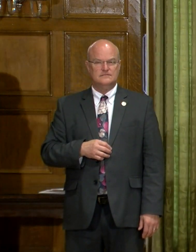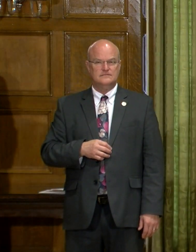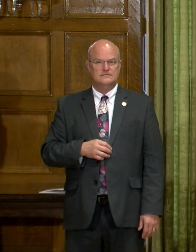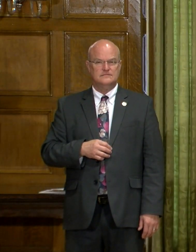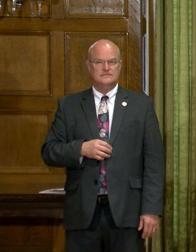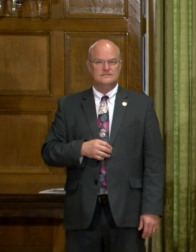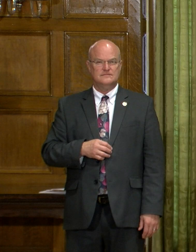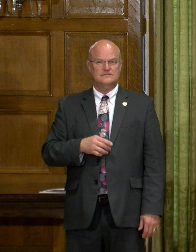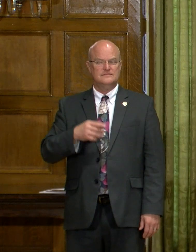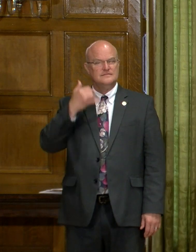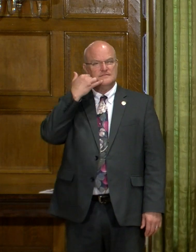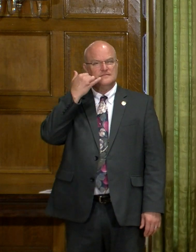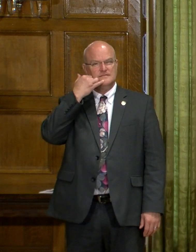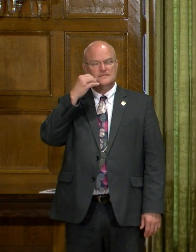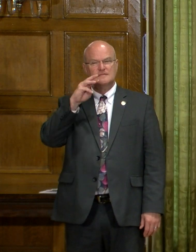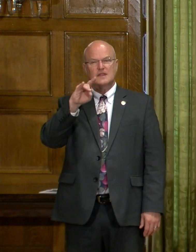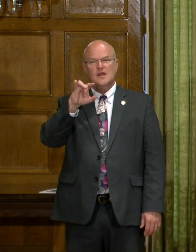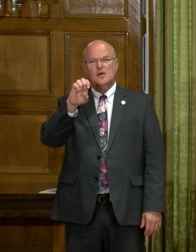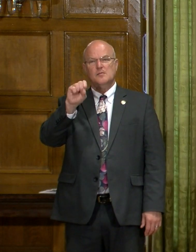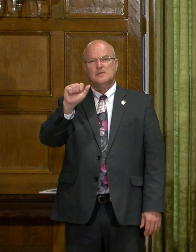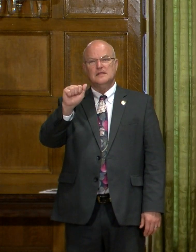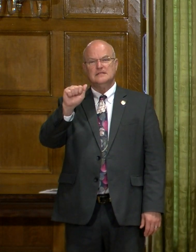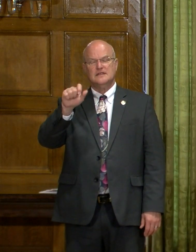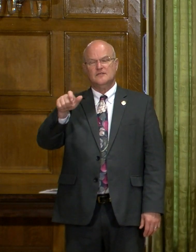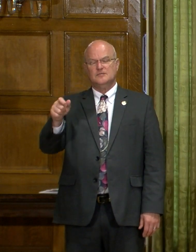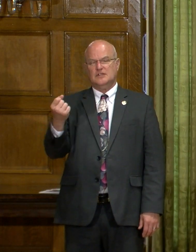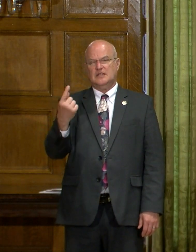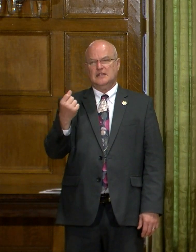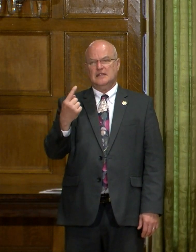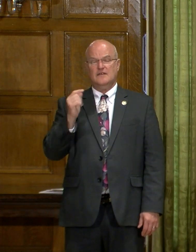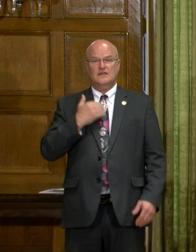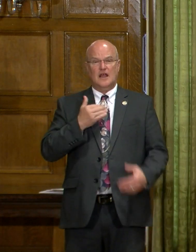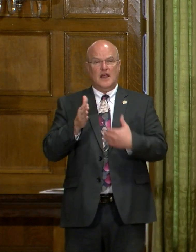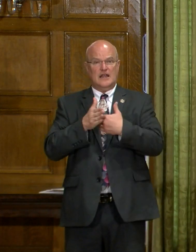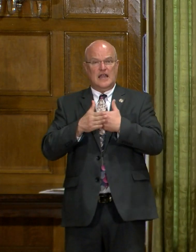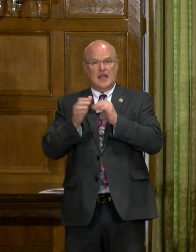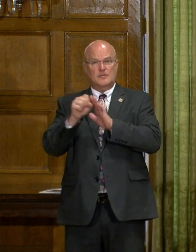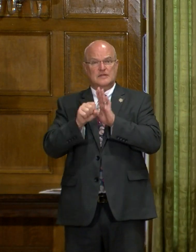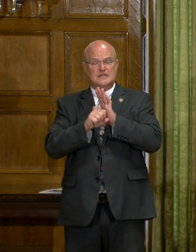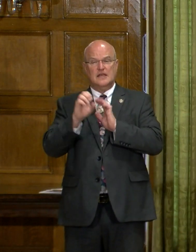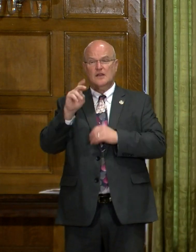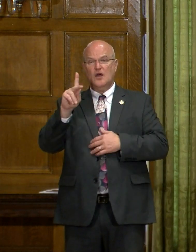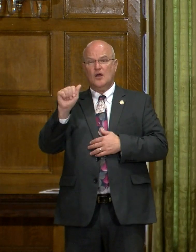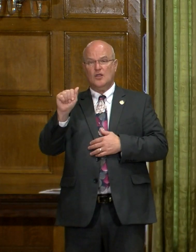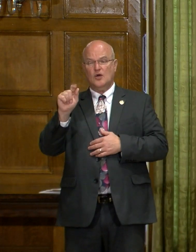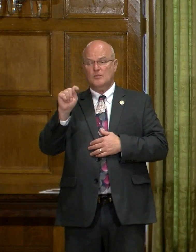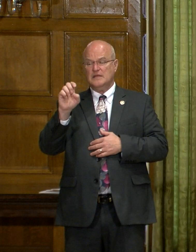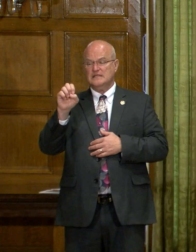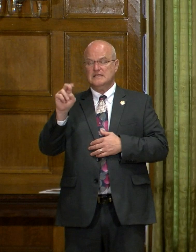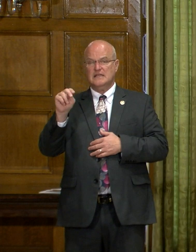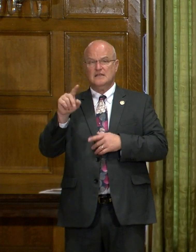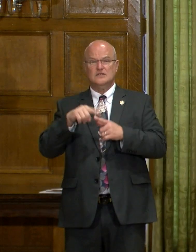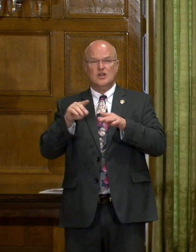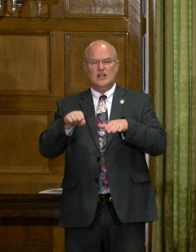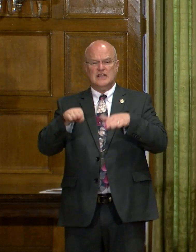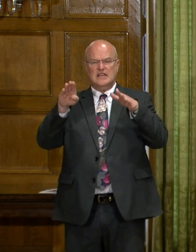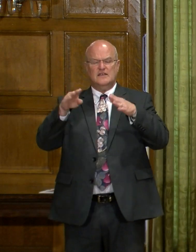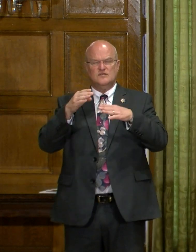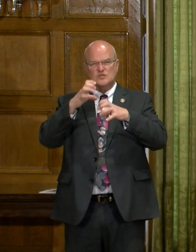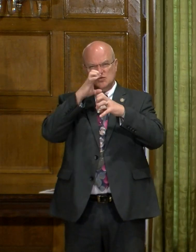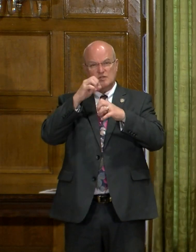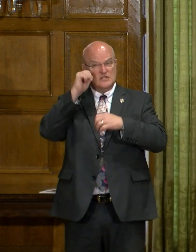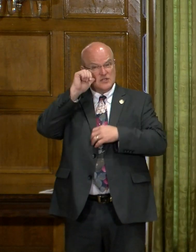Hi, this is Melissa Zigowitz with Channel 11. Our neighboring states, Oklahoma and Tennessee, are starting to lift